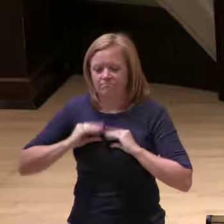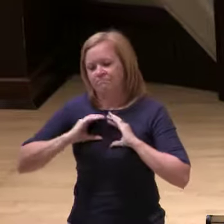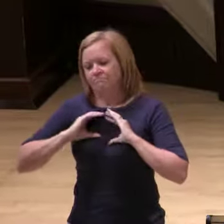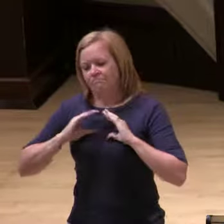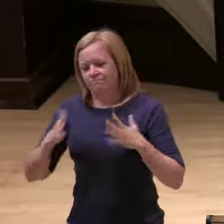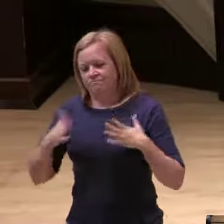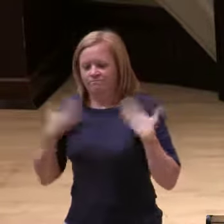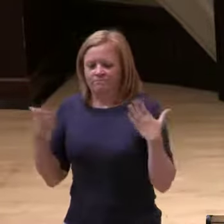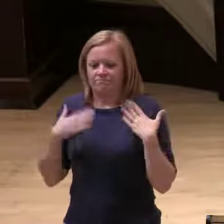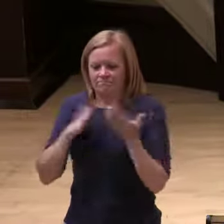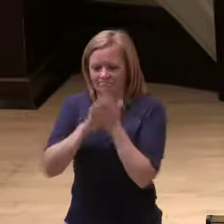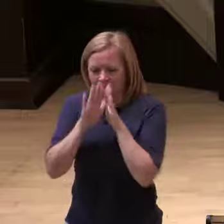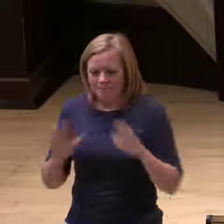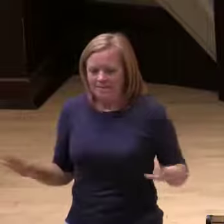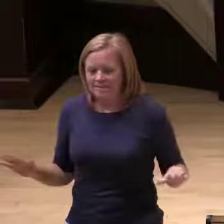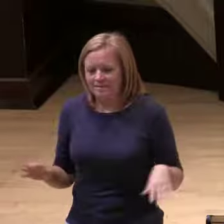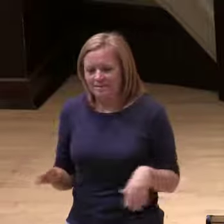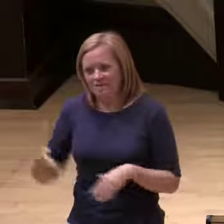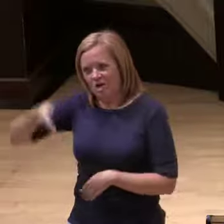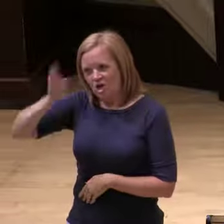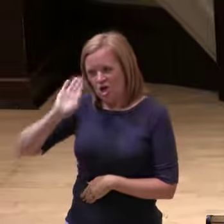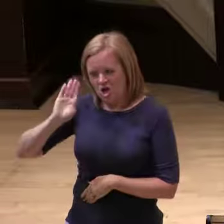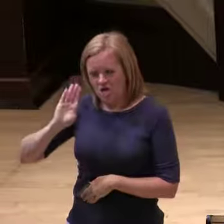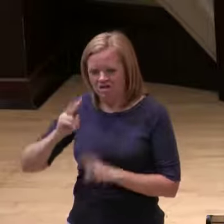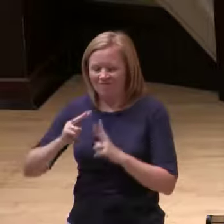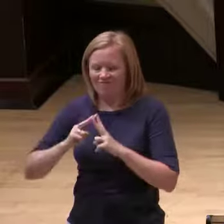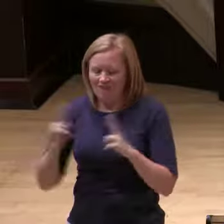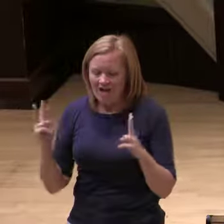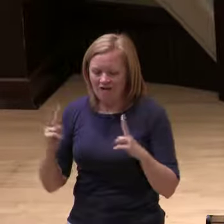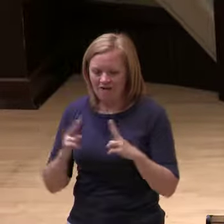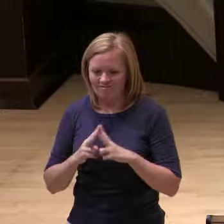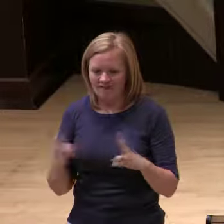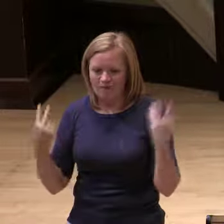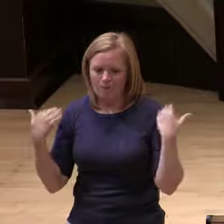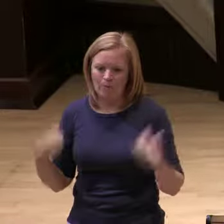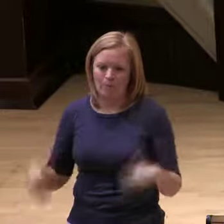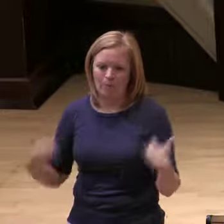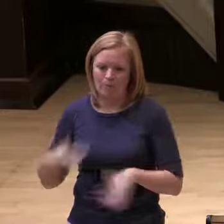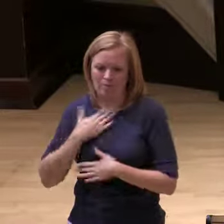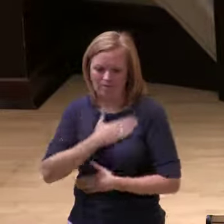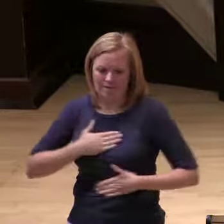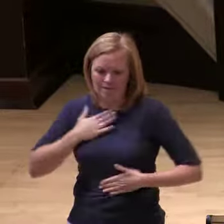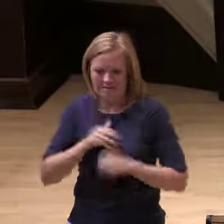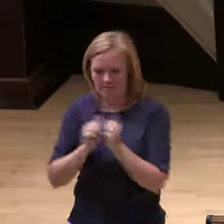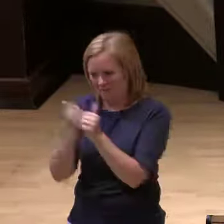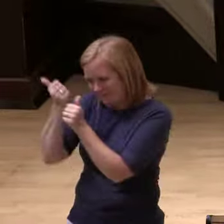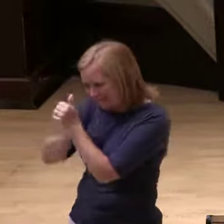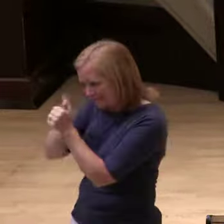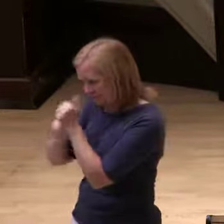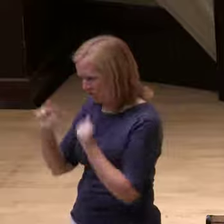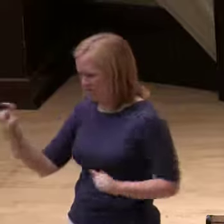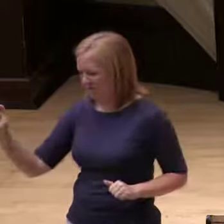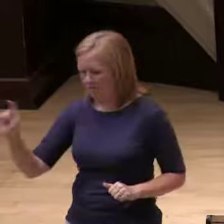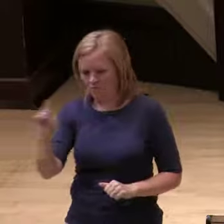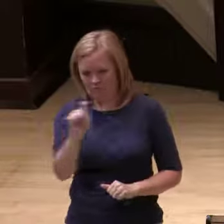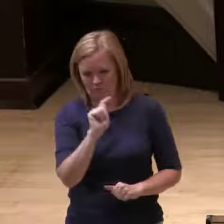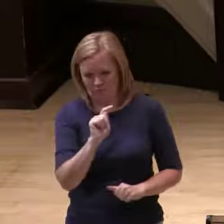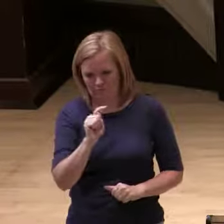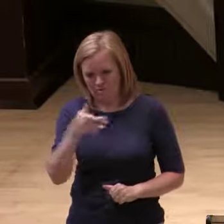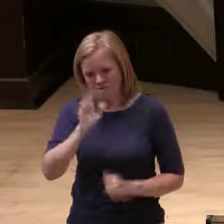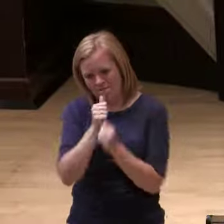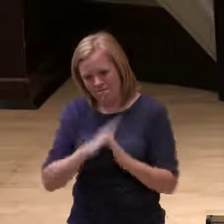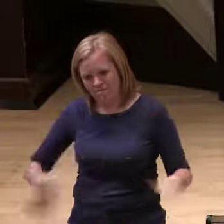and joy, and God is very, very, very well pleased with each and every one of you.